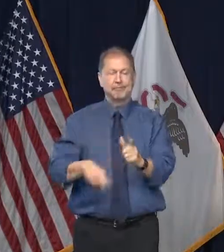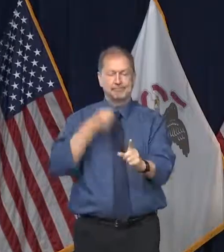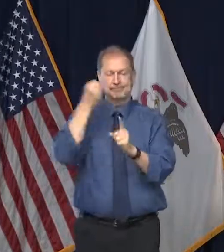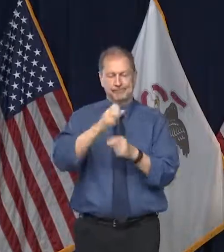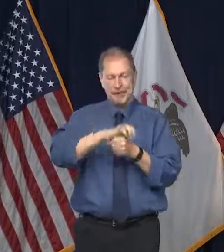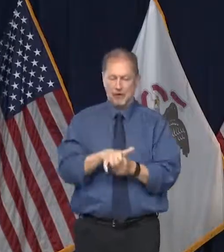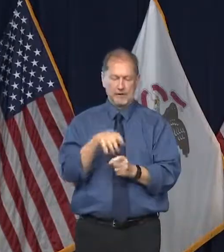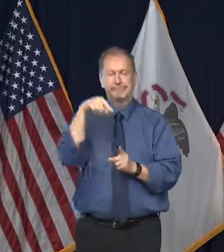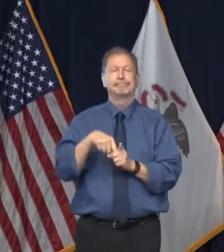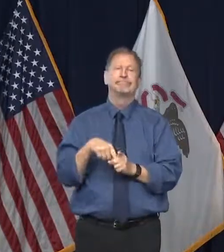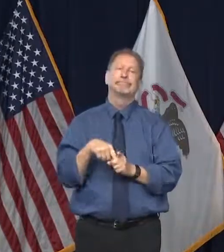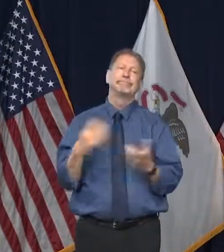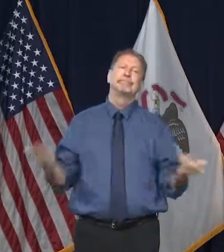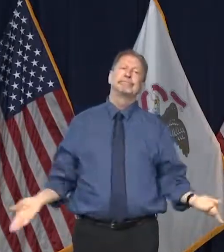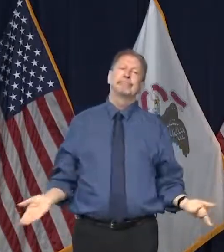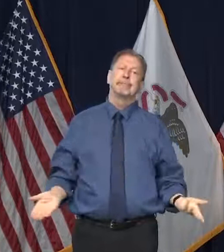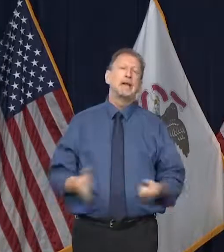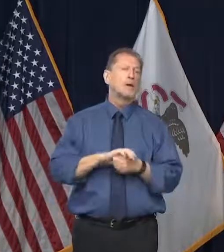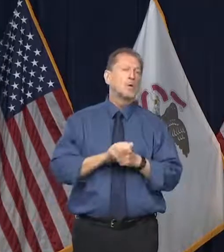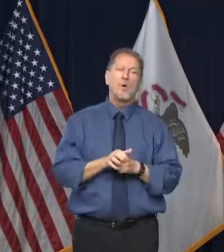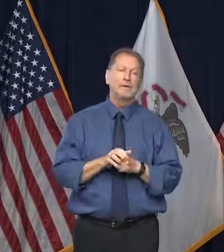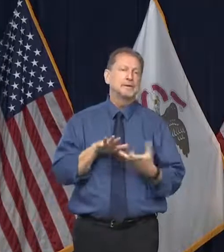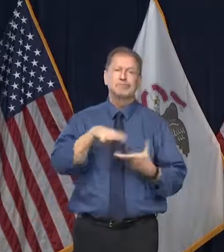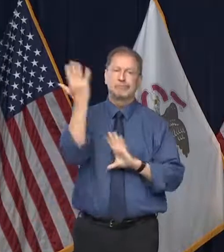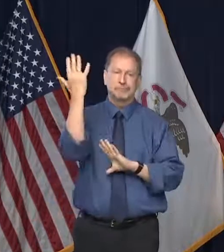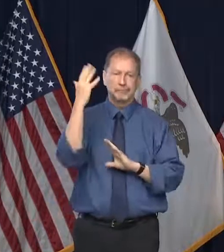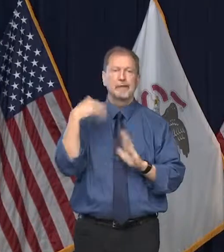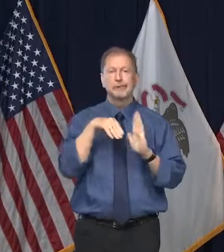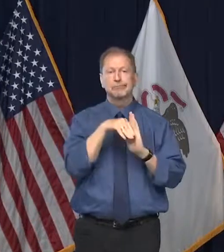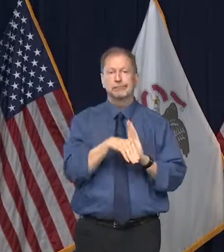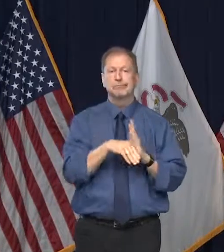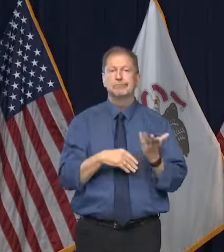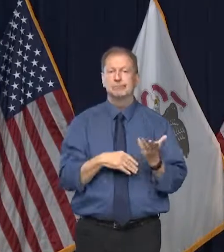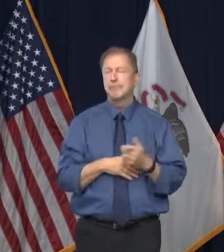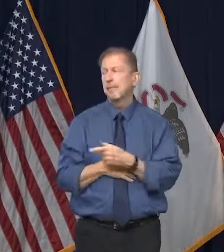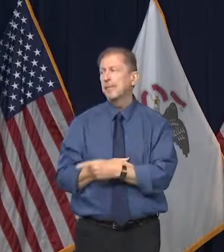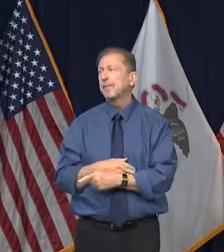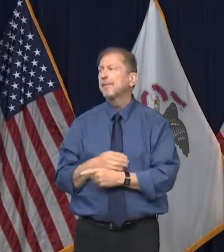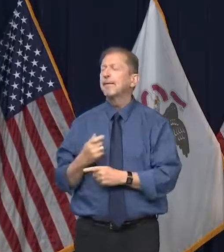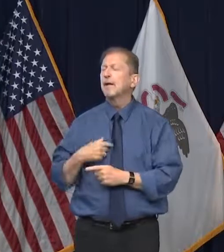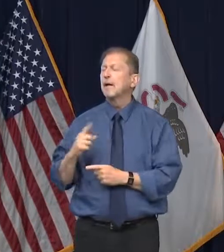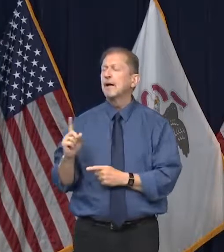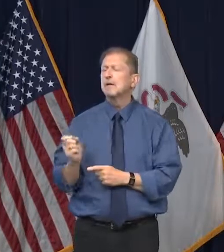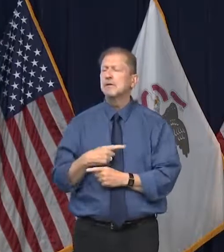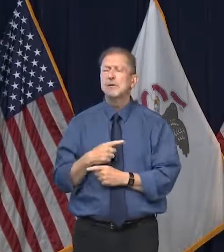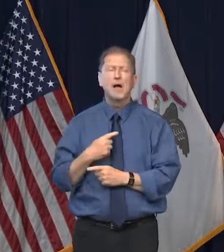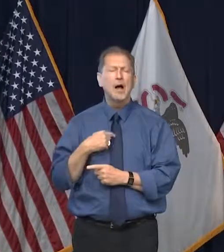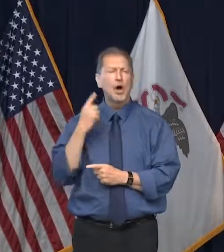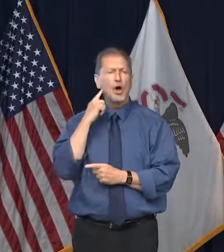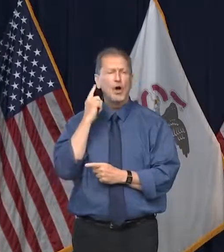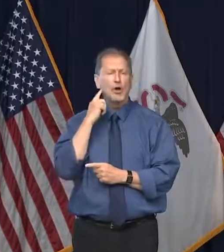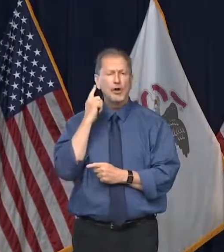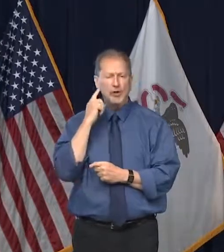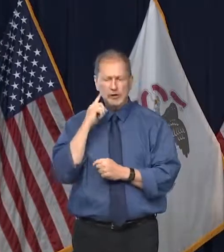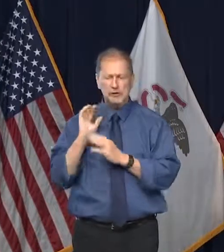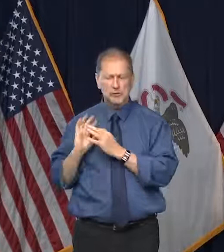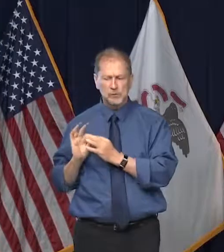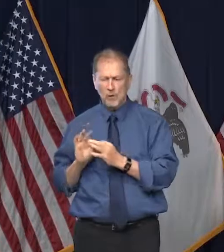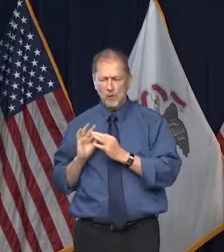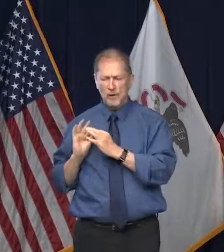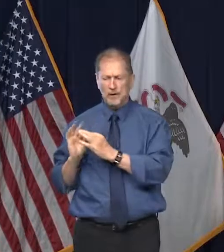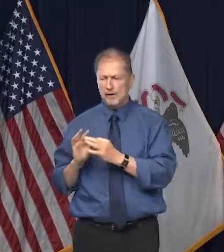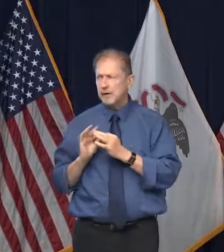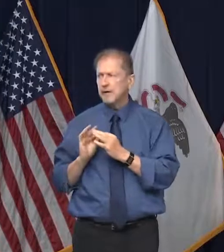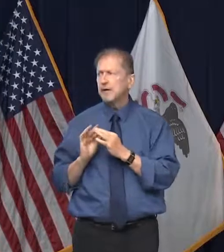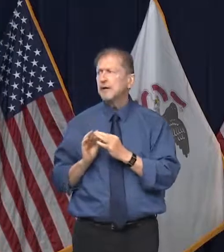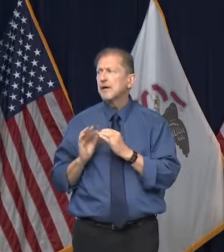put a multi-billion-dollar hole in anybody's budget. This is from Rich Miller at Capital Facts. I'm hearing increasing anecdotal reports of long lines